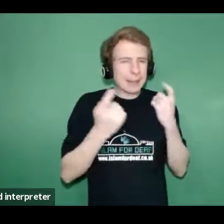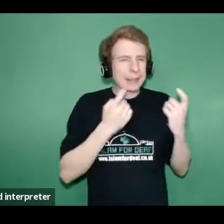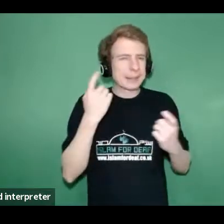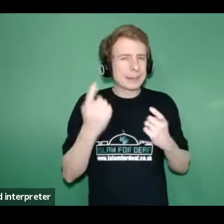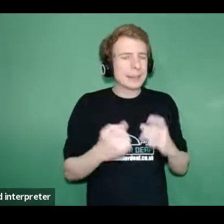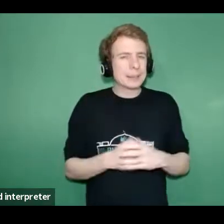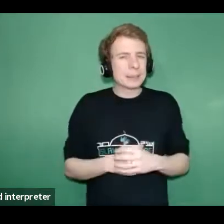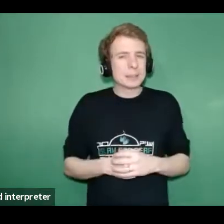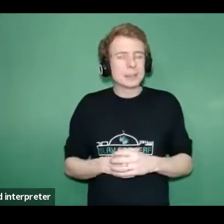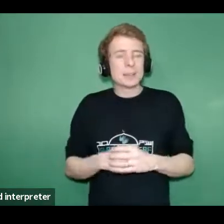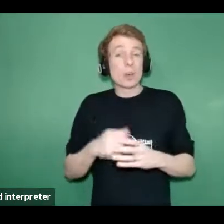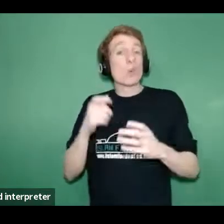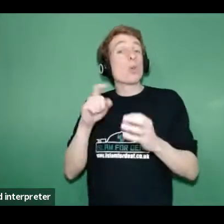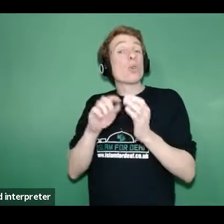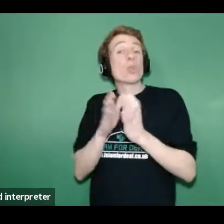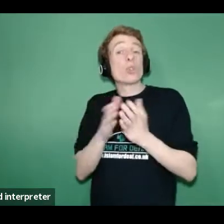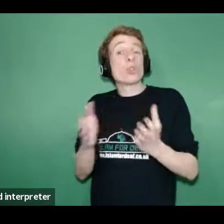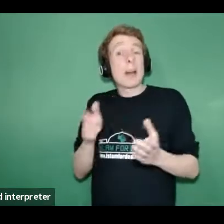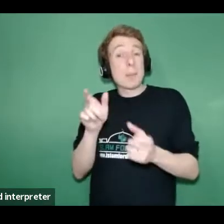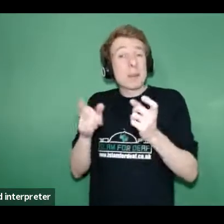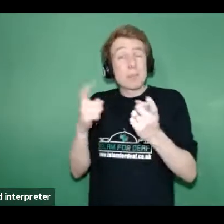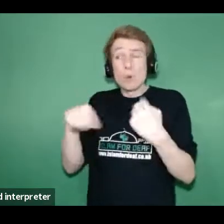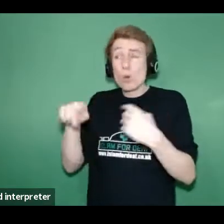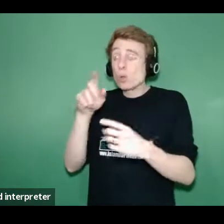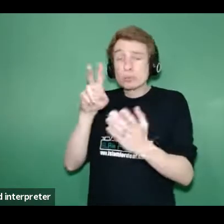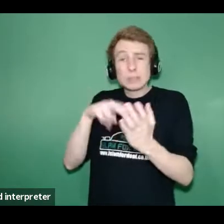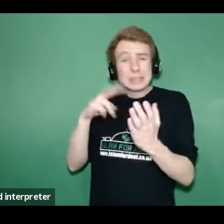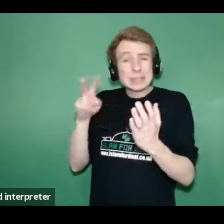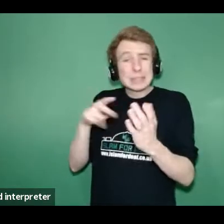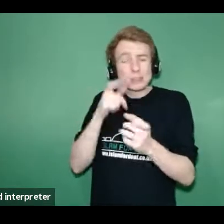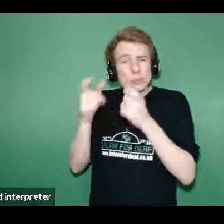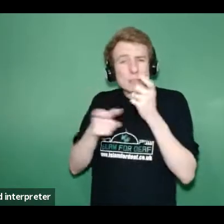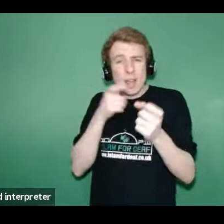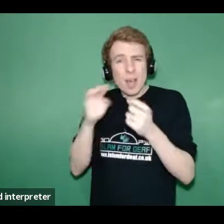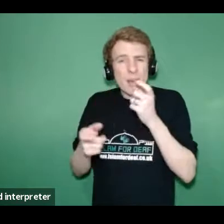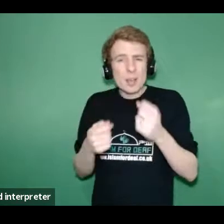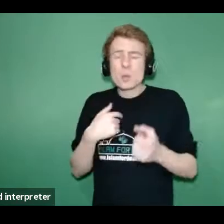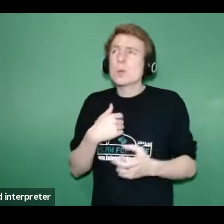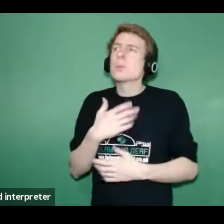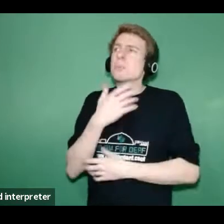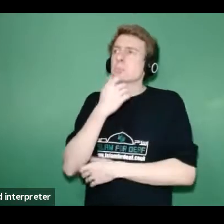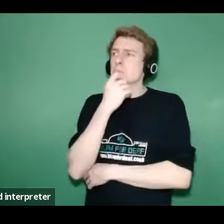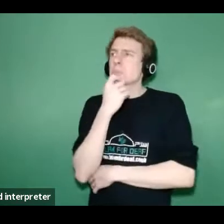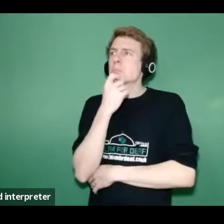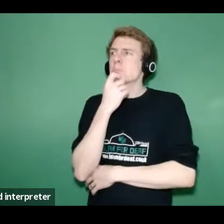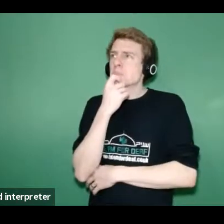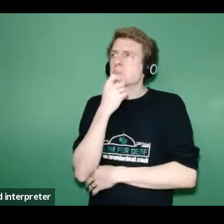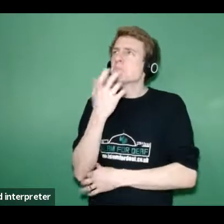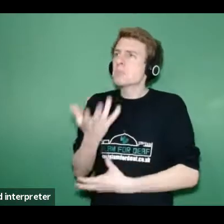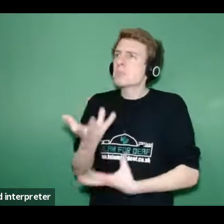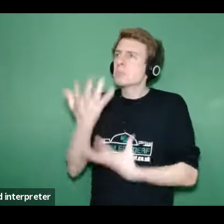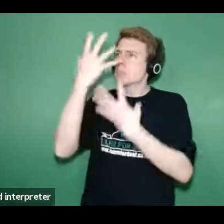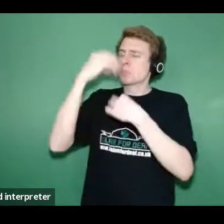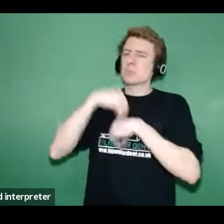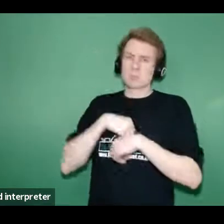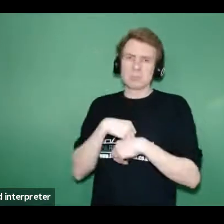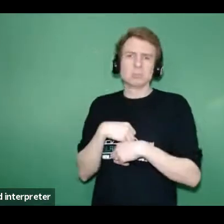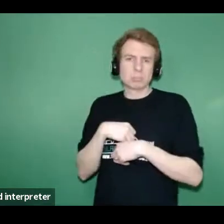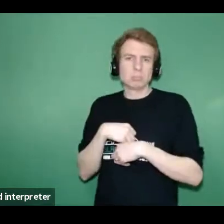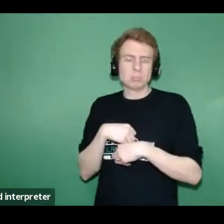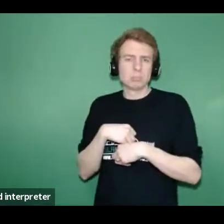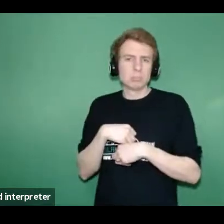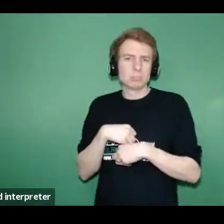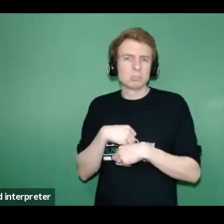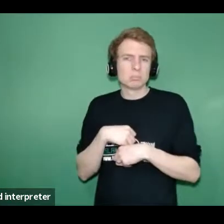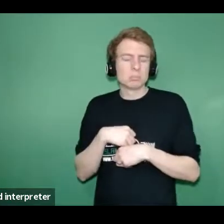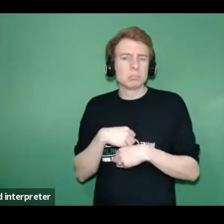attentively with a heart and a mind that are both present. And if an individual takes some rest, if they have